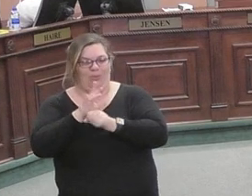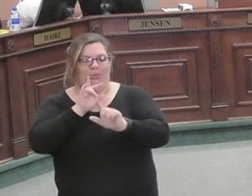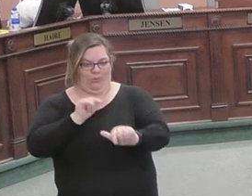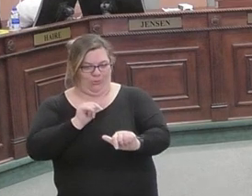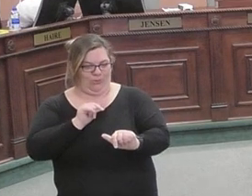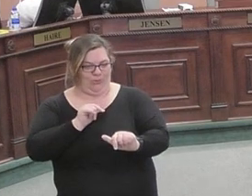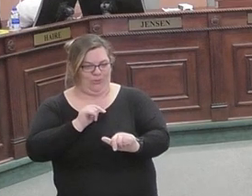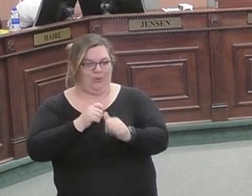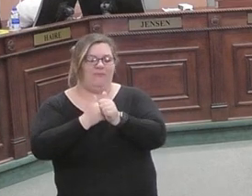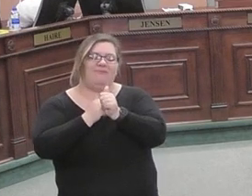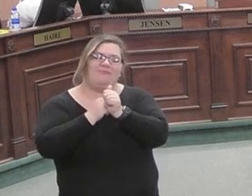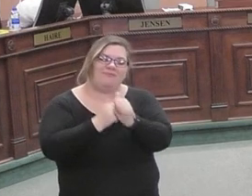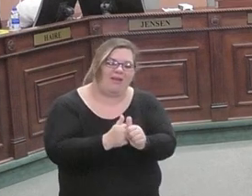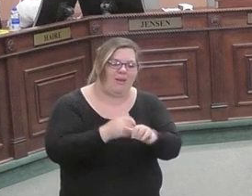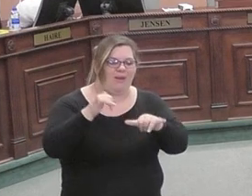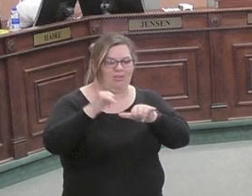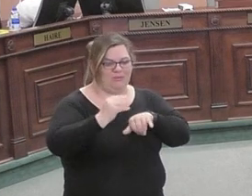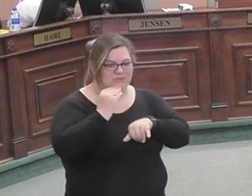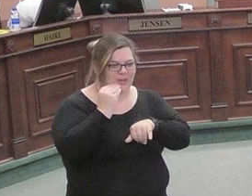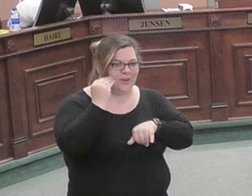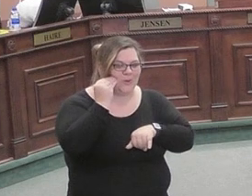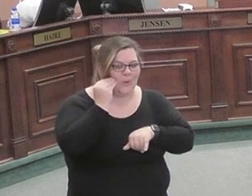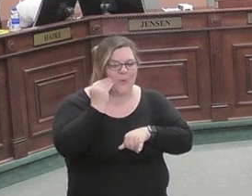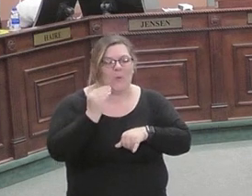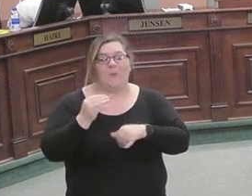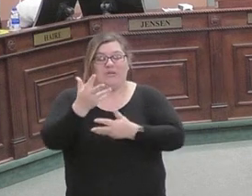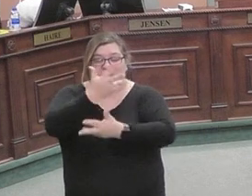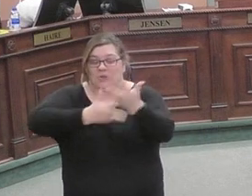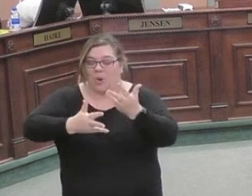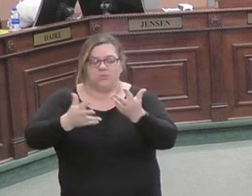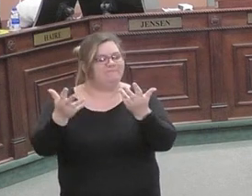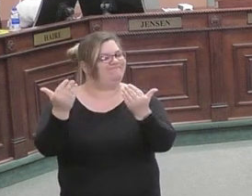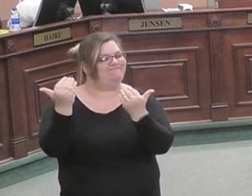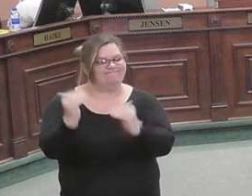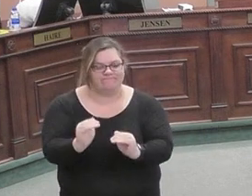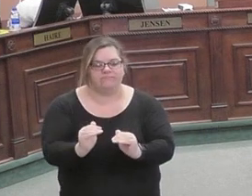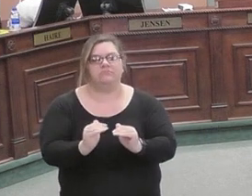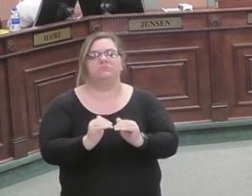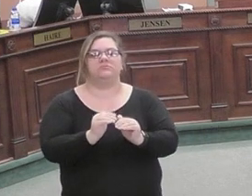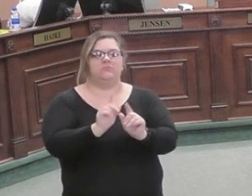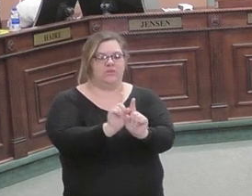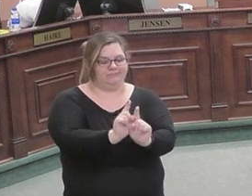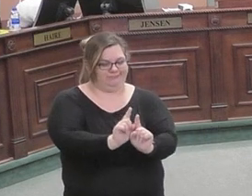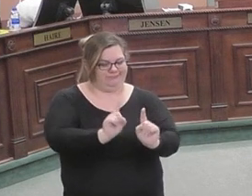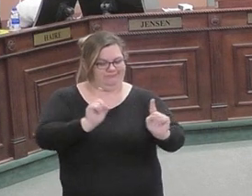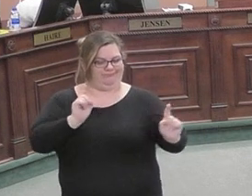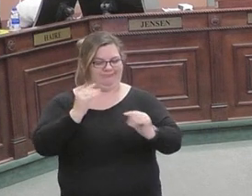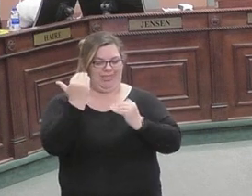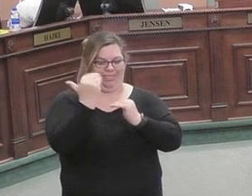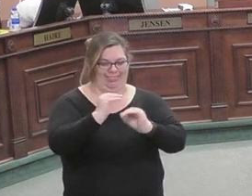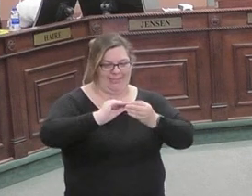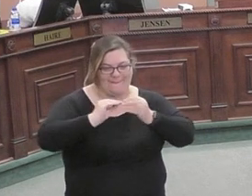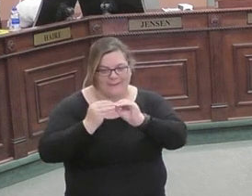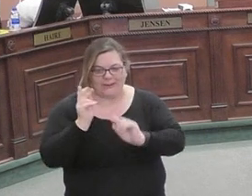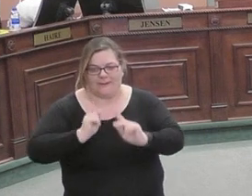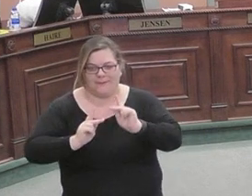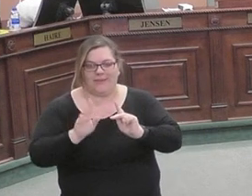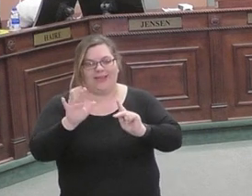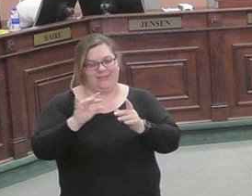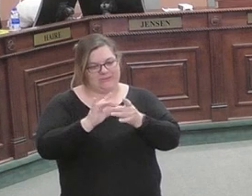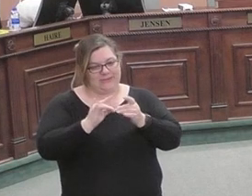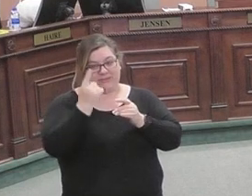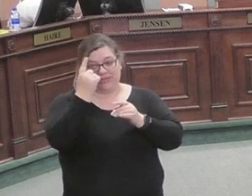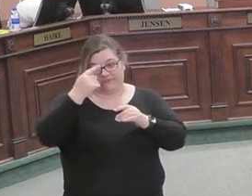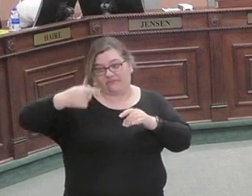requirement, to stop the socializing, to keep your numbers and your social distance. So this message is for them, and we really need their